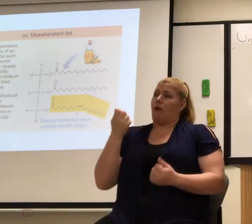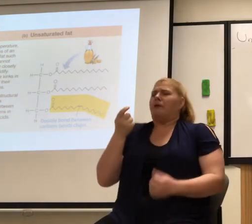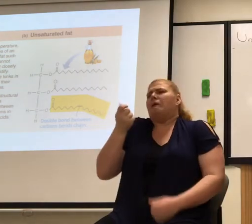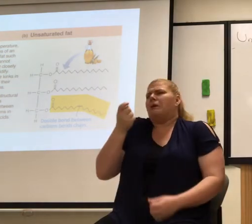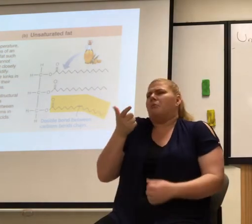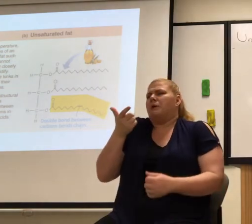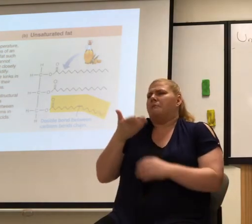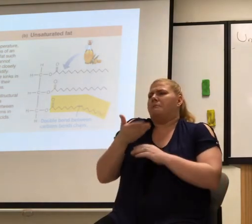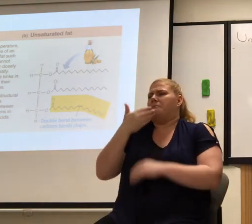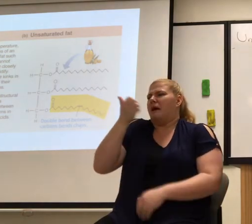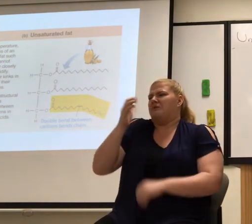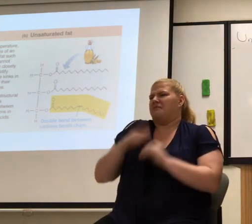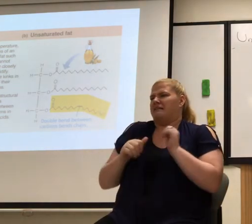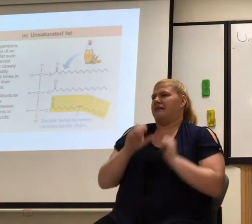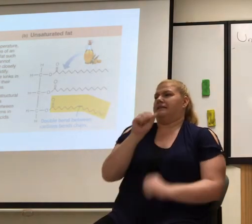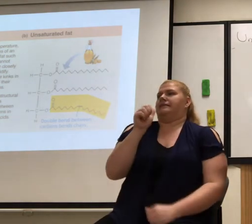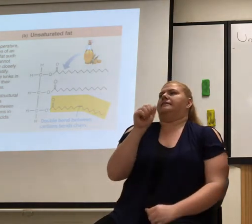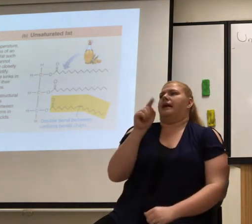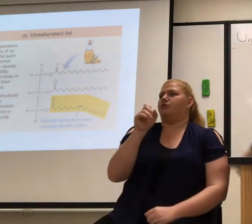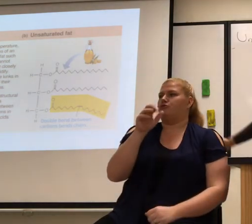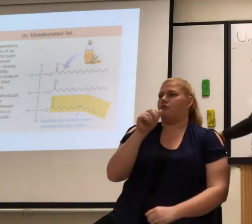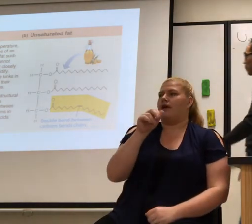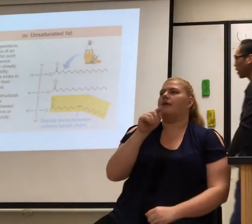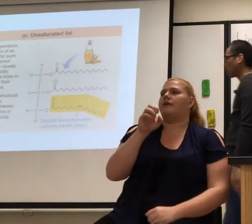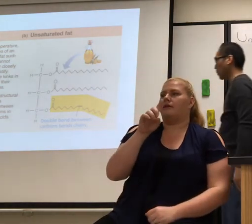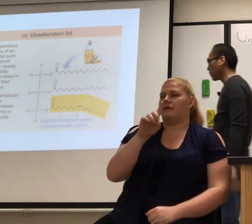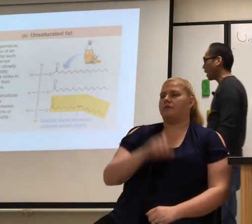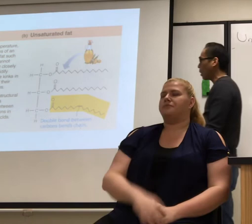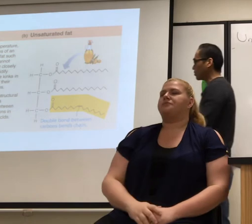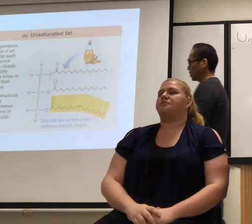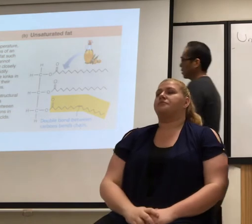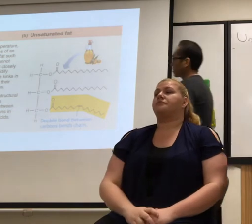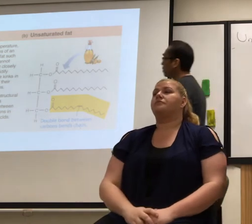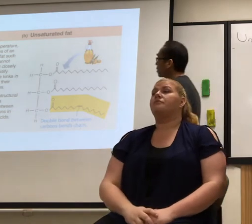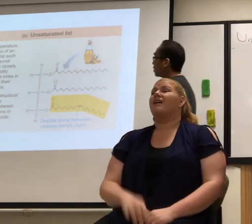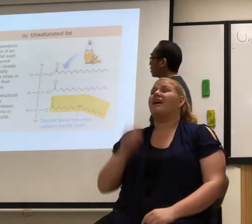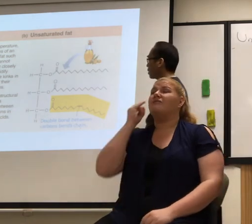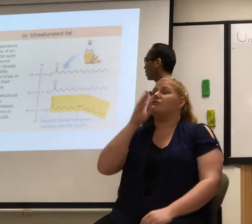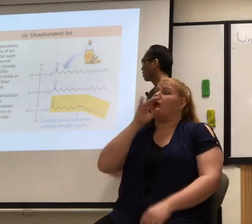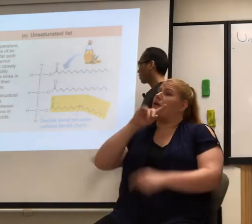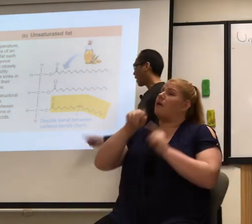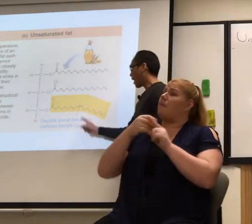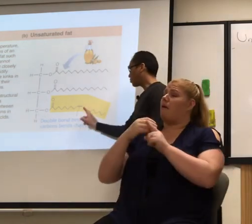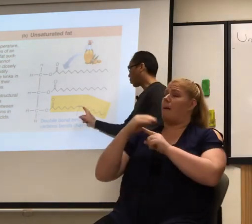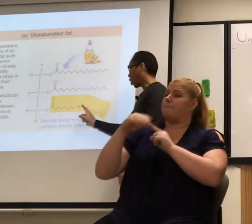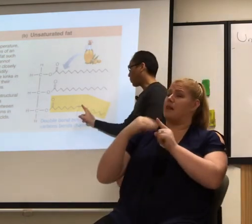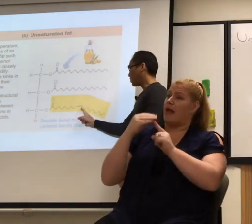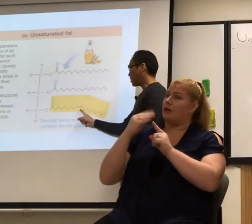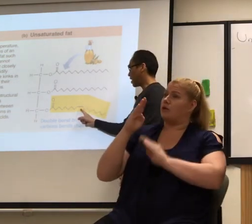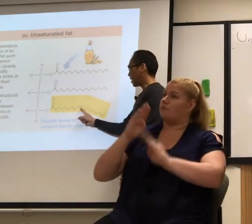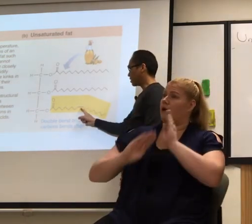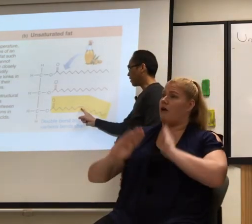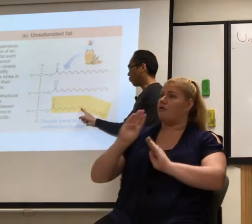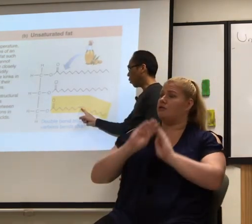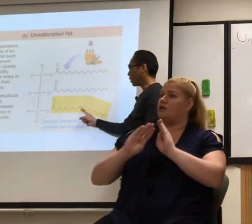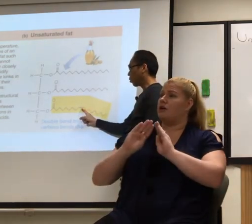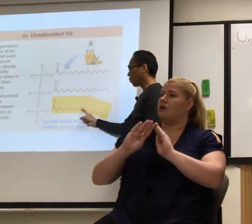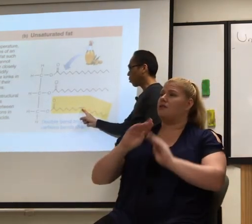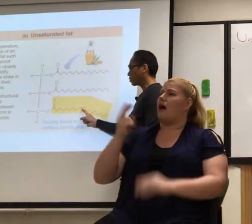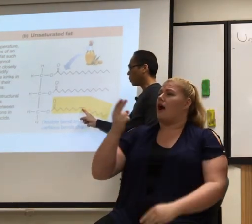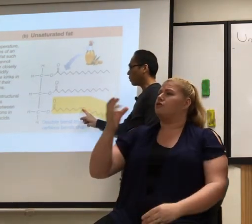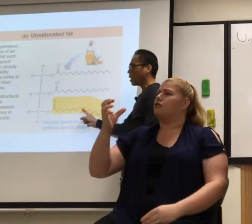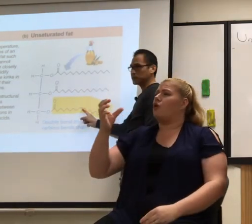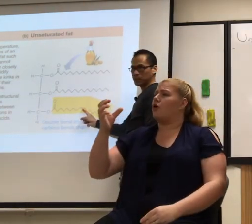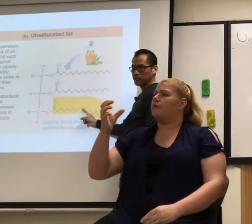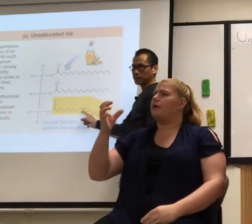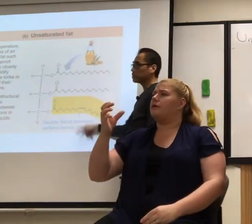the saturated fats. In terms of just the molecular biology here, the hydrocarbon chains have one or